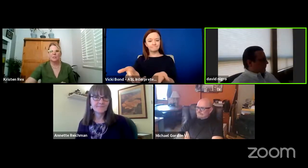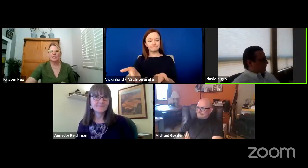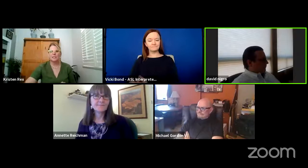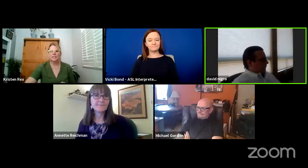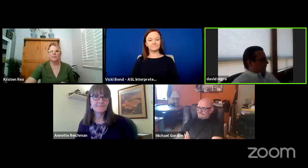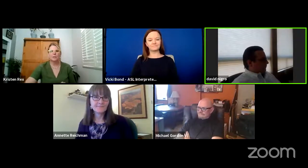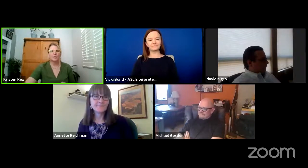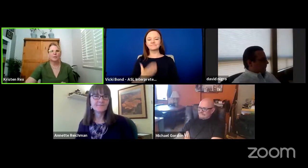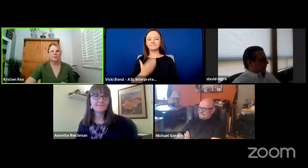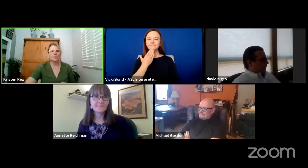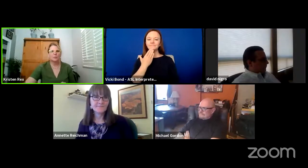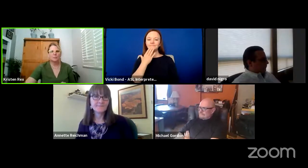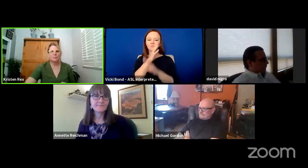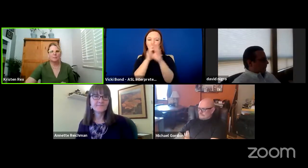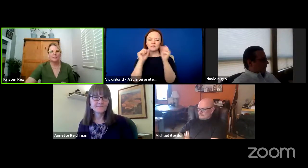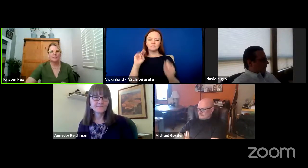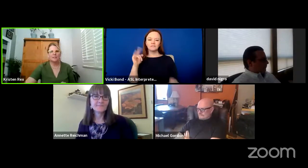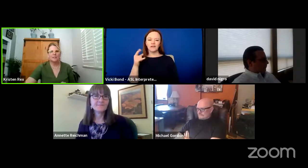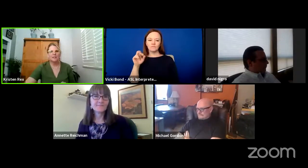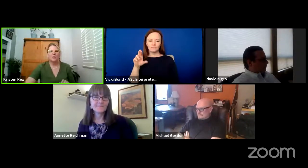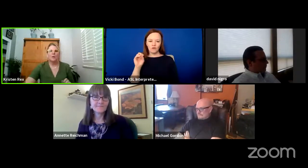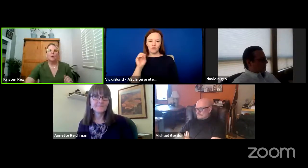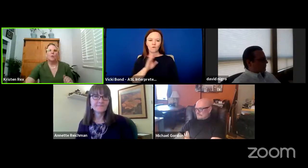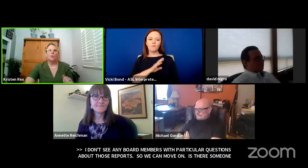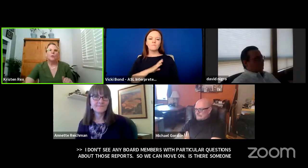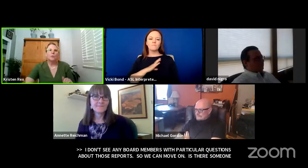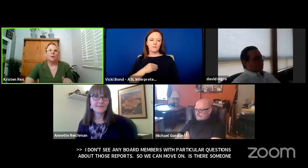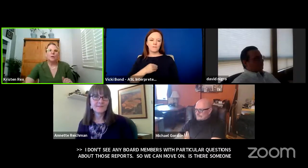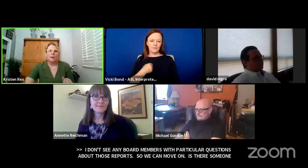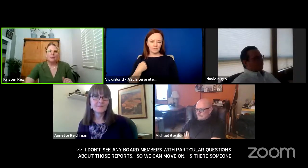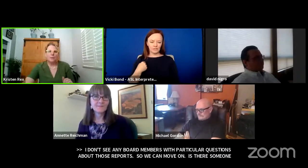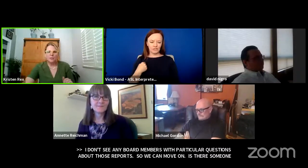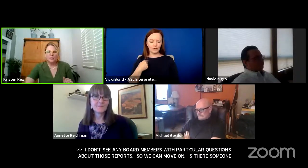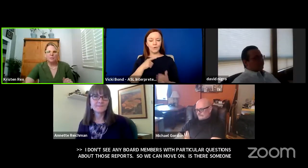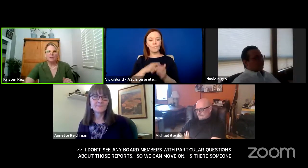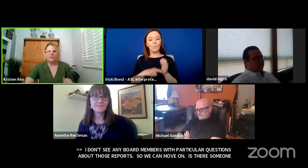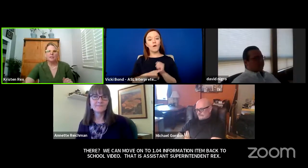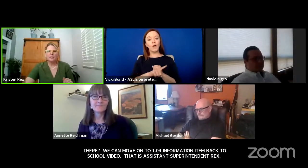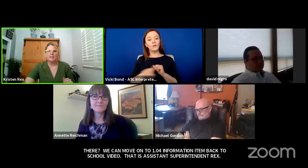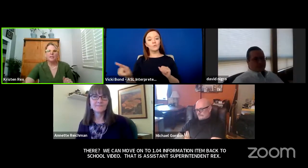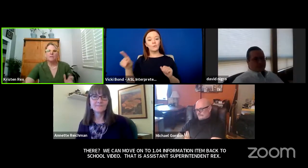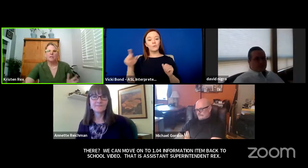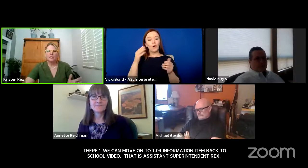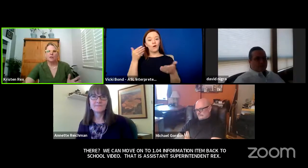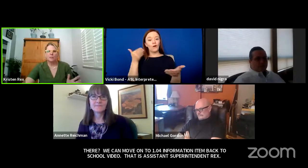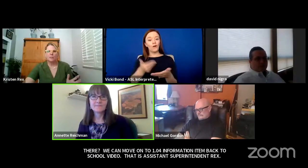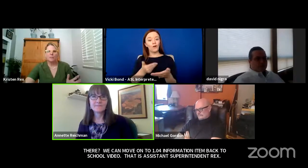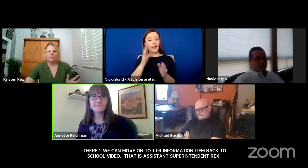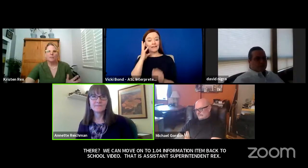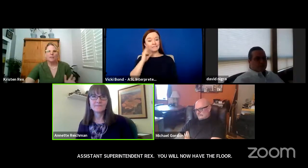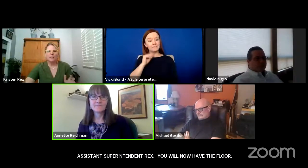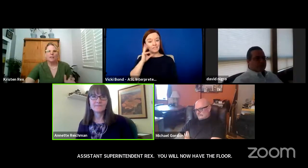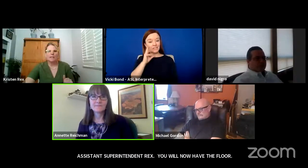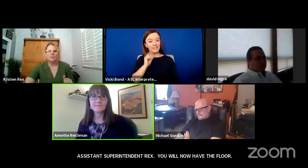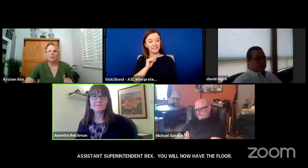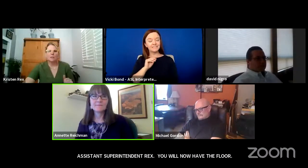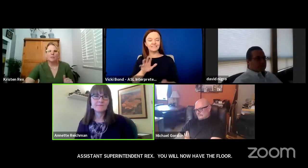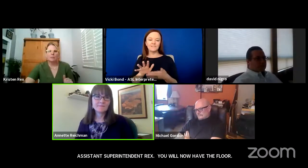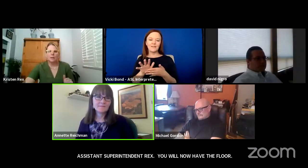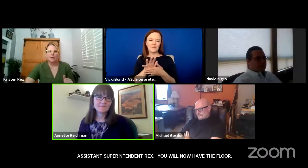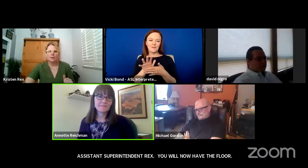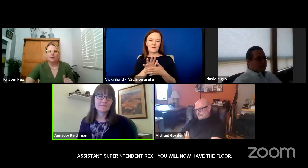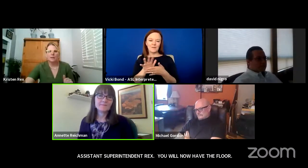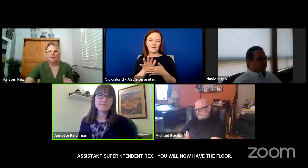Thank you, President Nigro and board members. What you are about to experience is a video that has